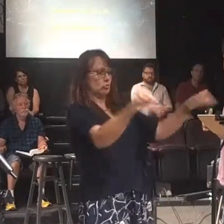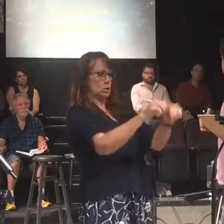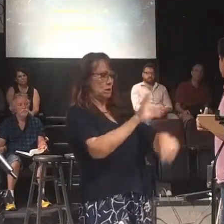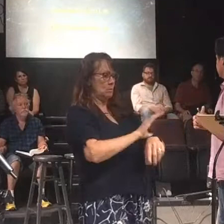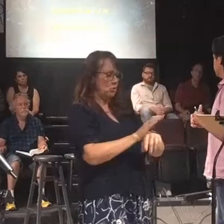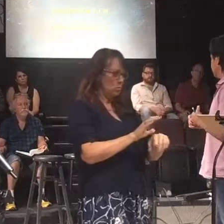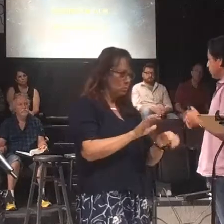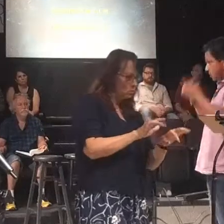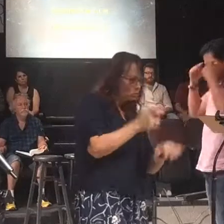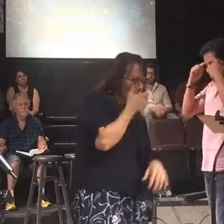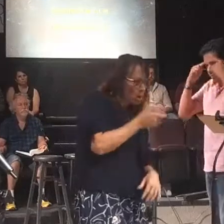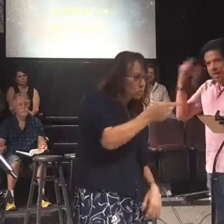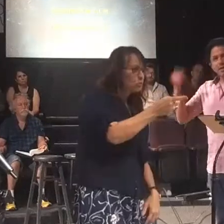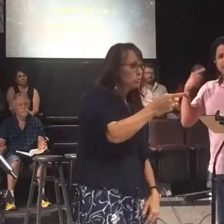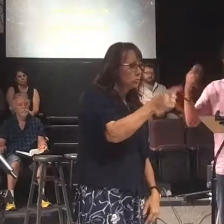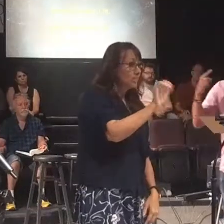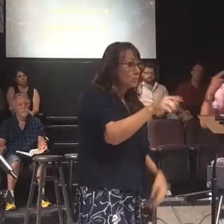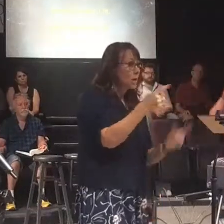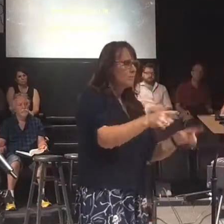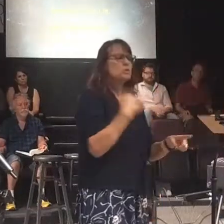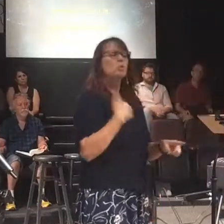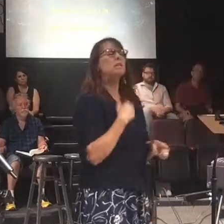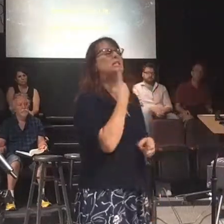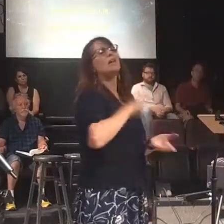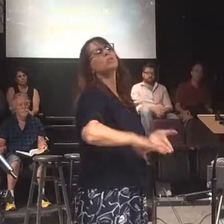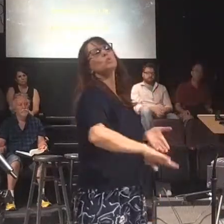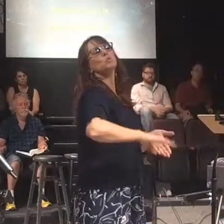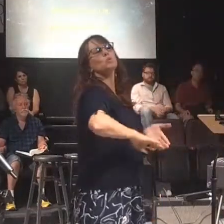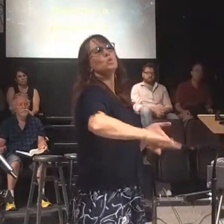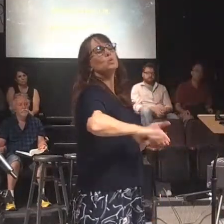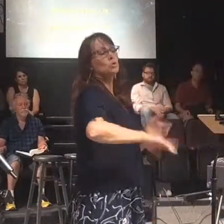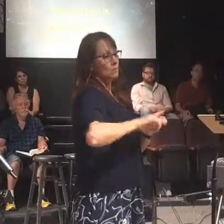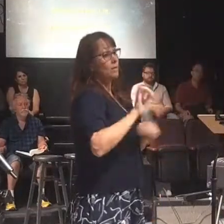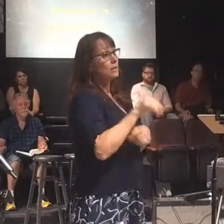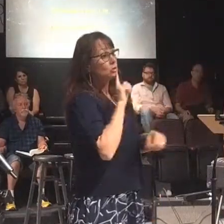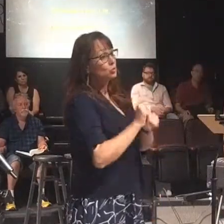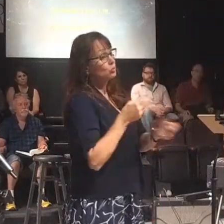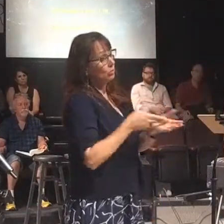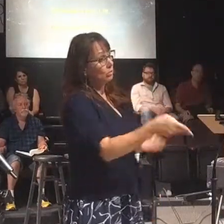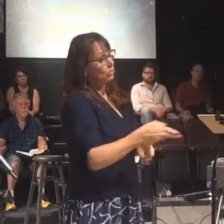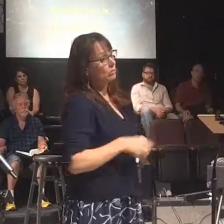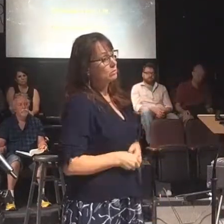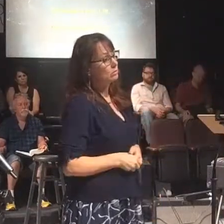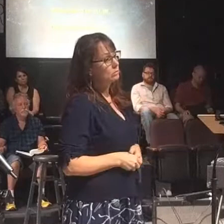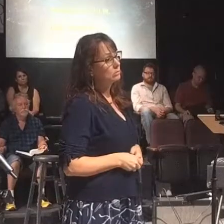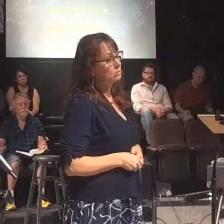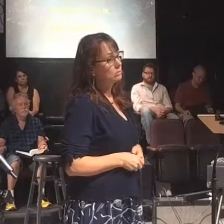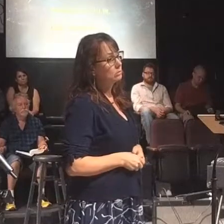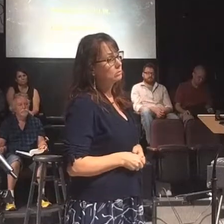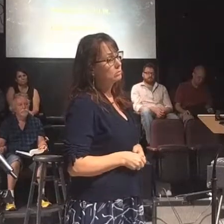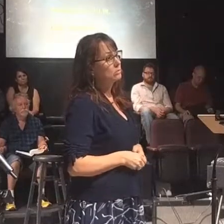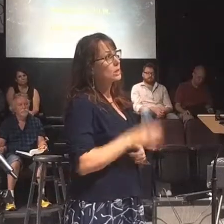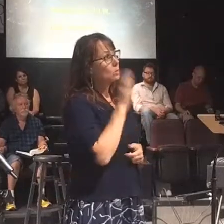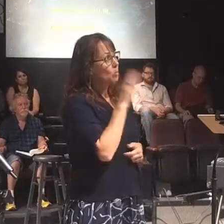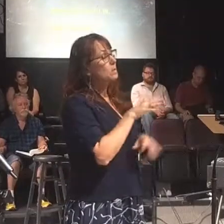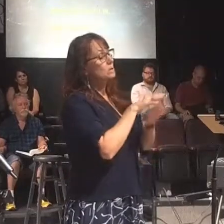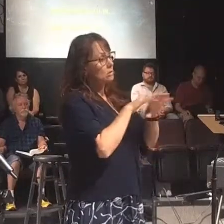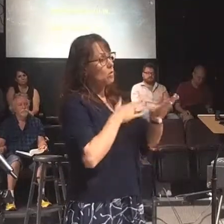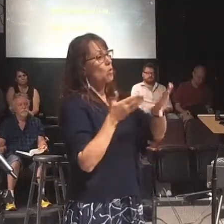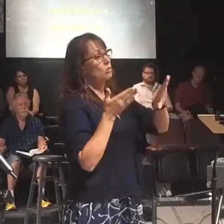happens. And we can rationalize all we want, but that's what happens. And it's a slow death to a